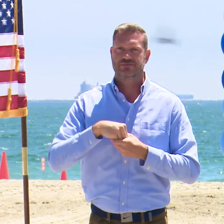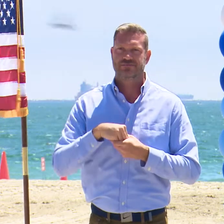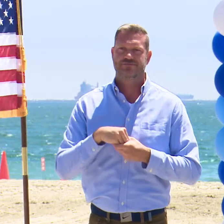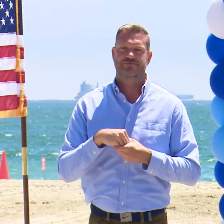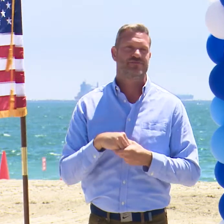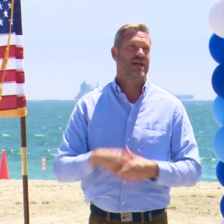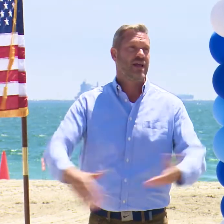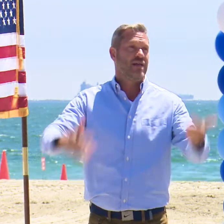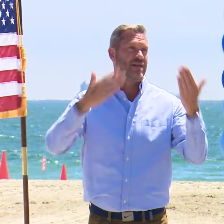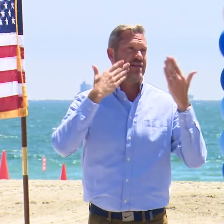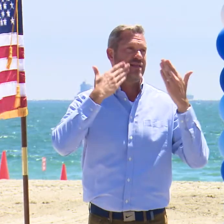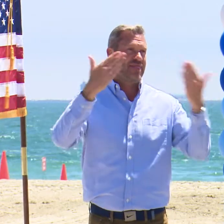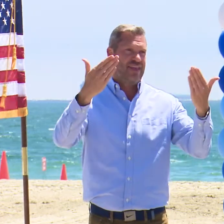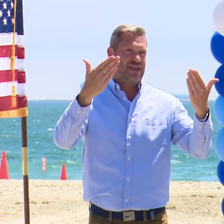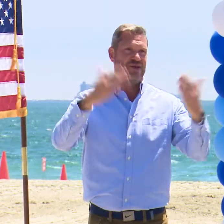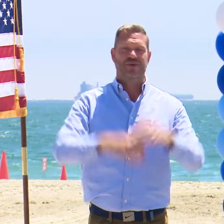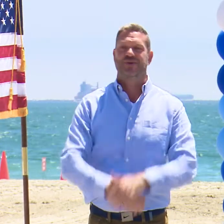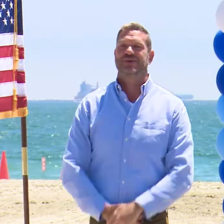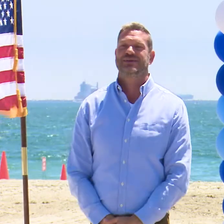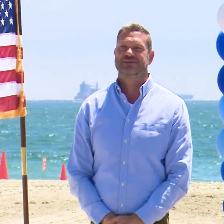Thank you.